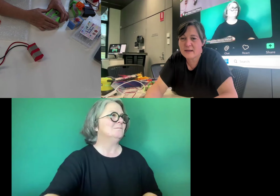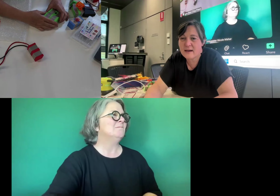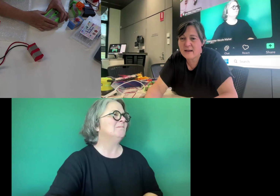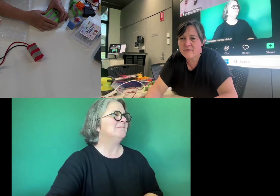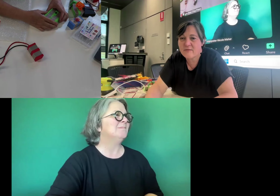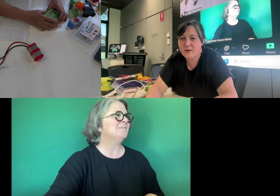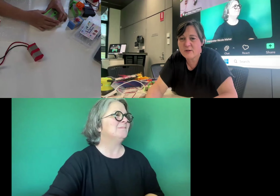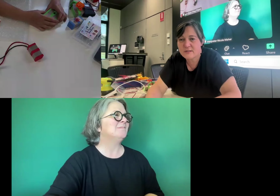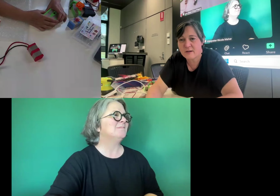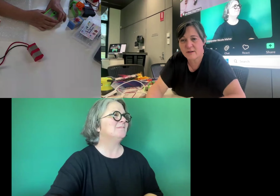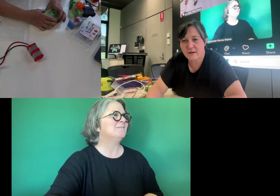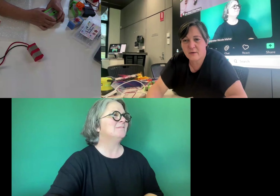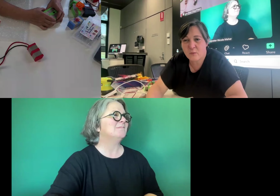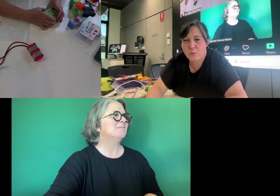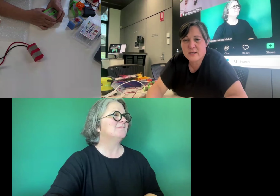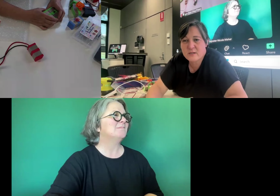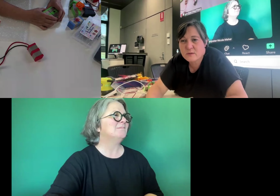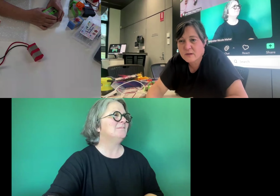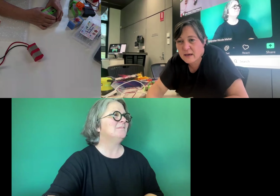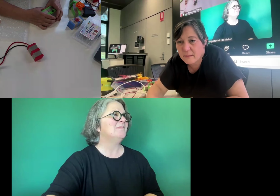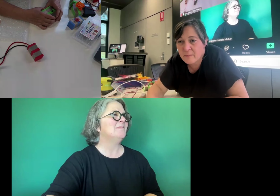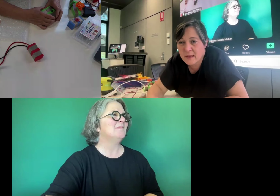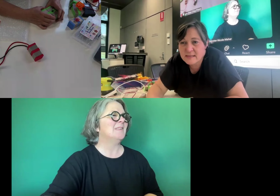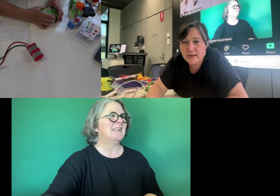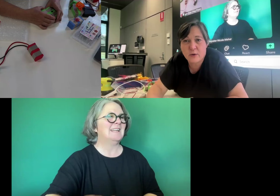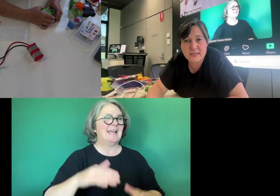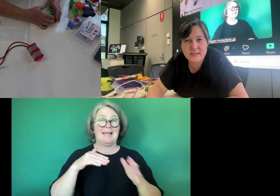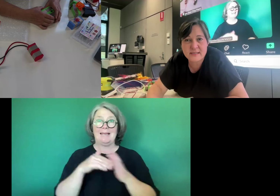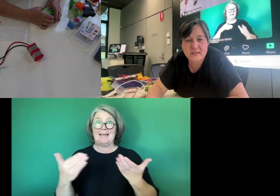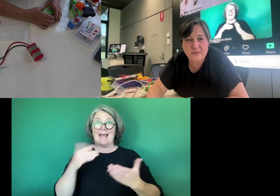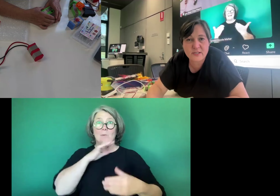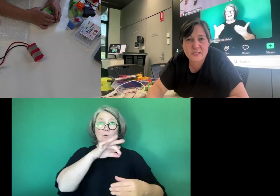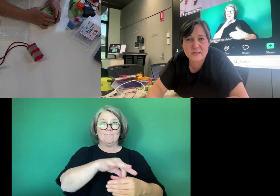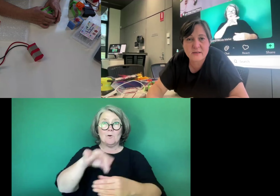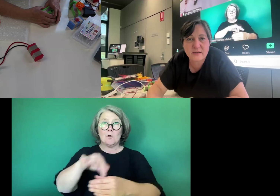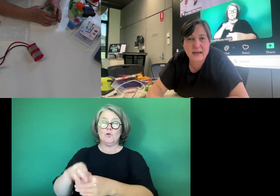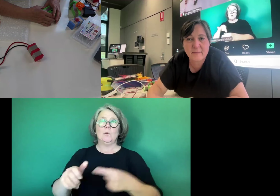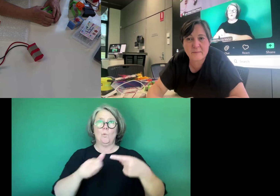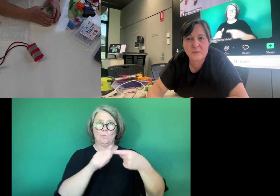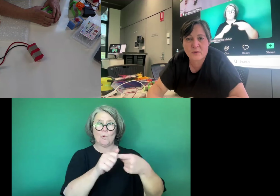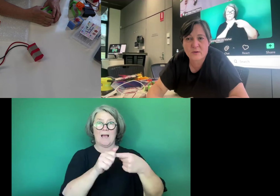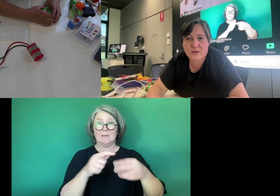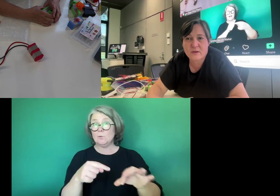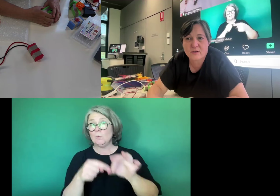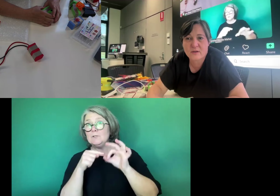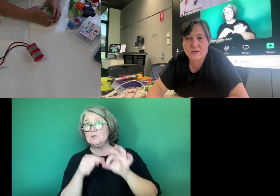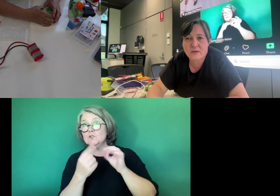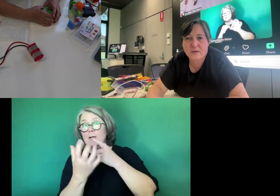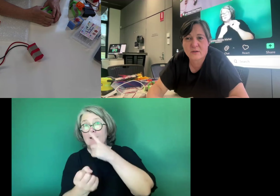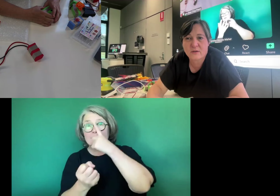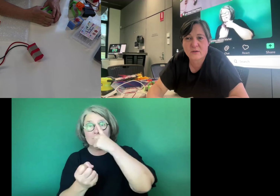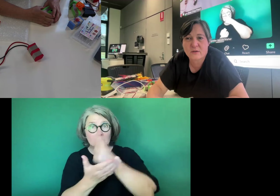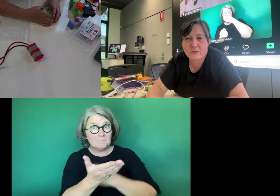Okay, we can now have a vote on which, is there any questions is the first.